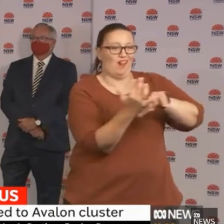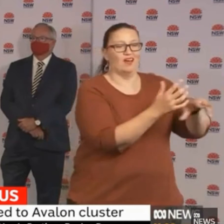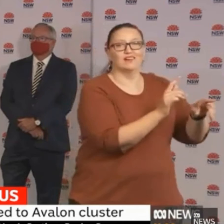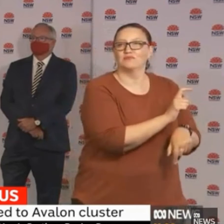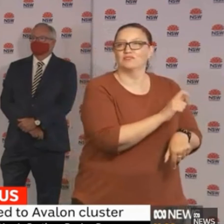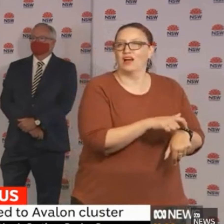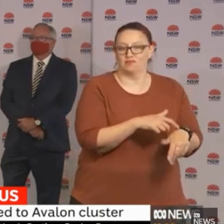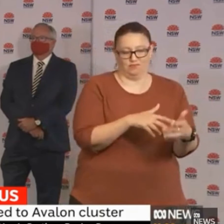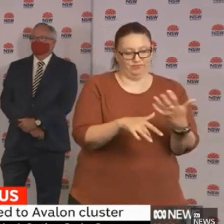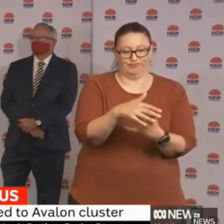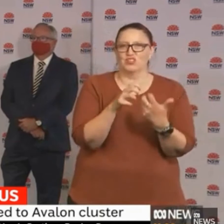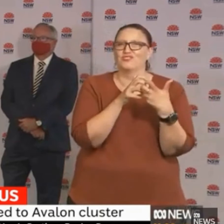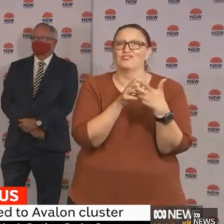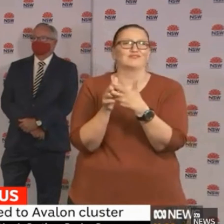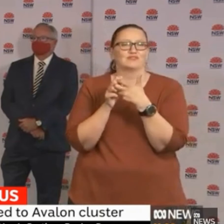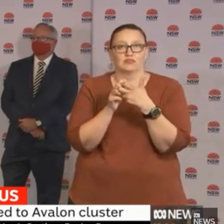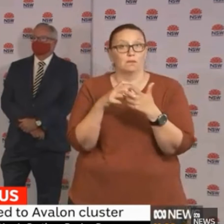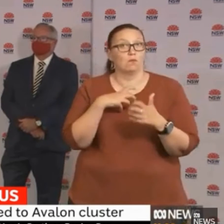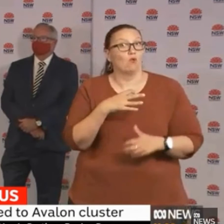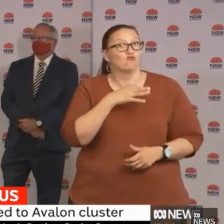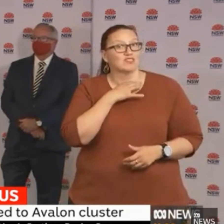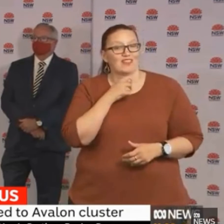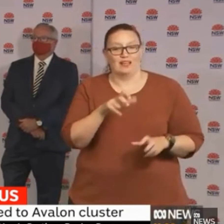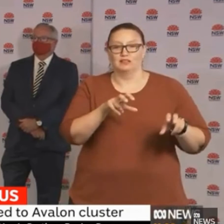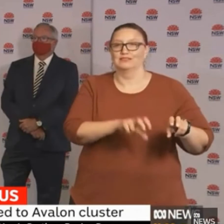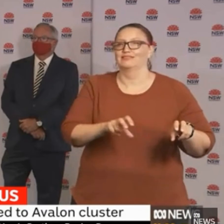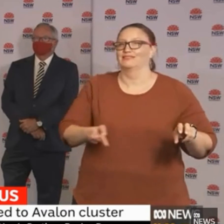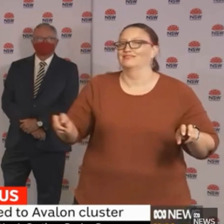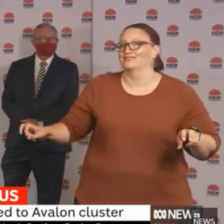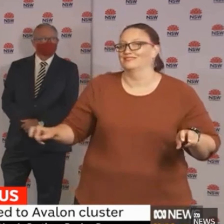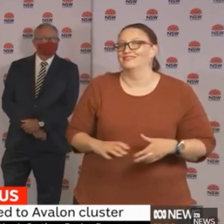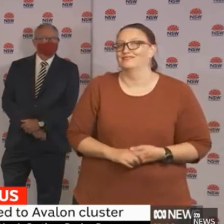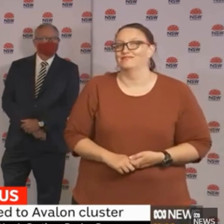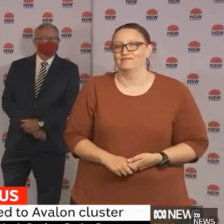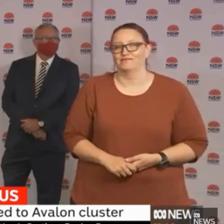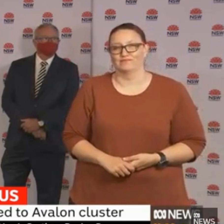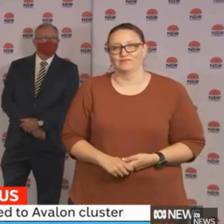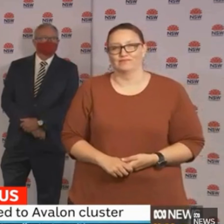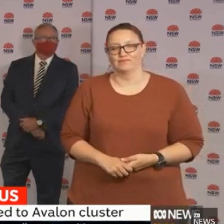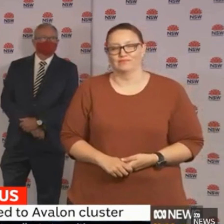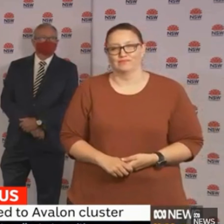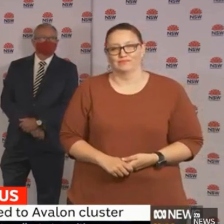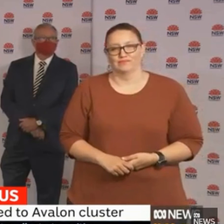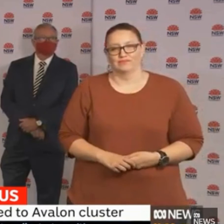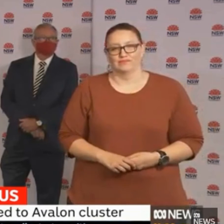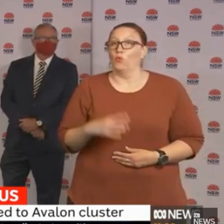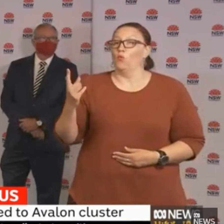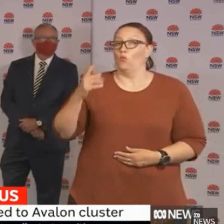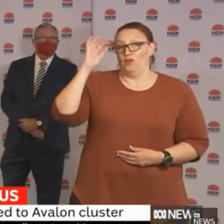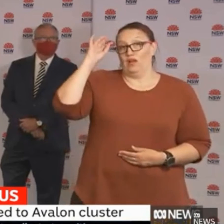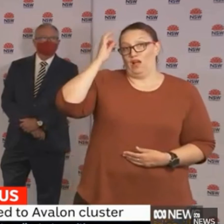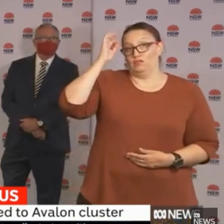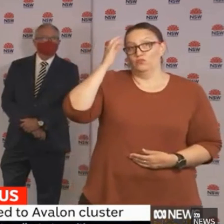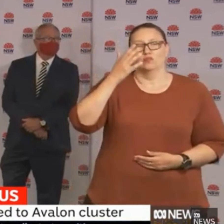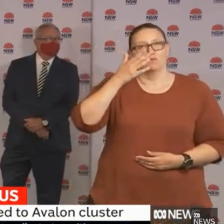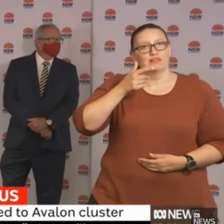same time. So we want any local government areas who are considering continuing their events, their community events, to make sure they